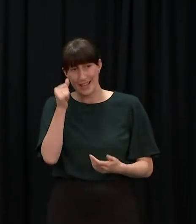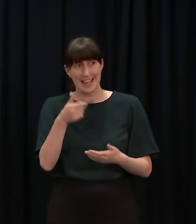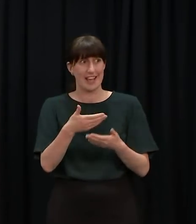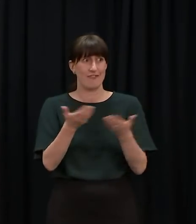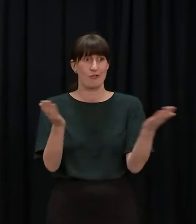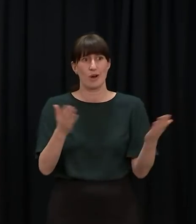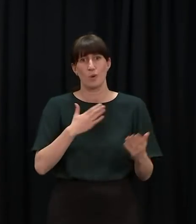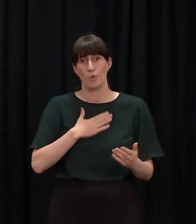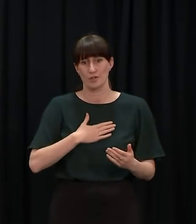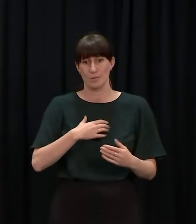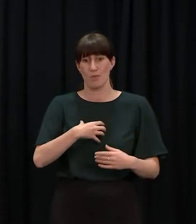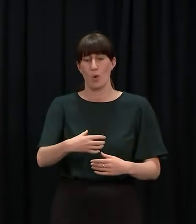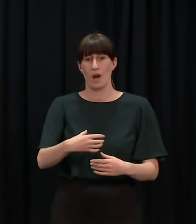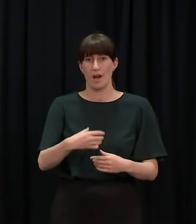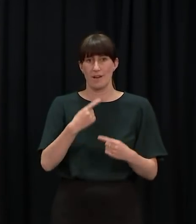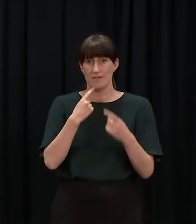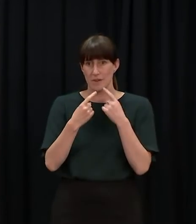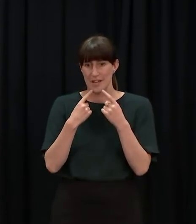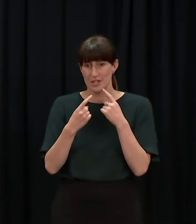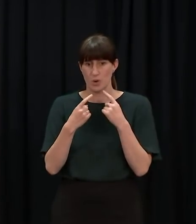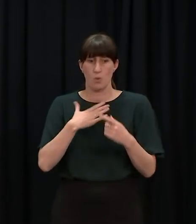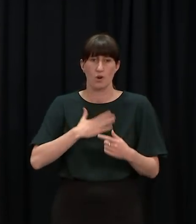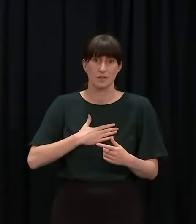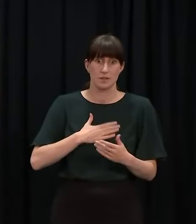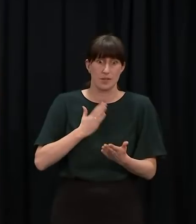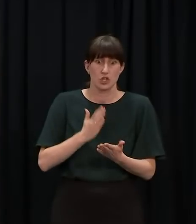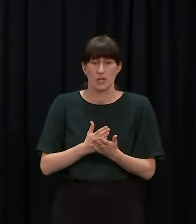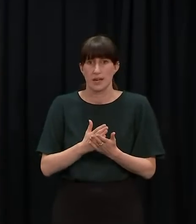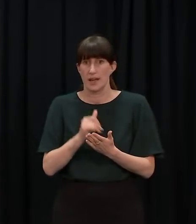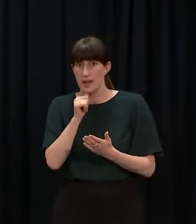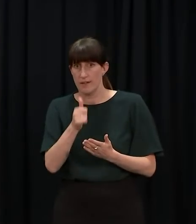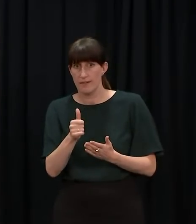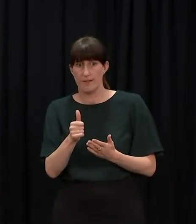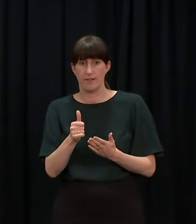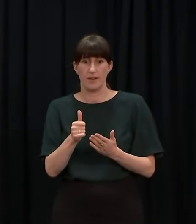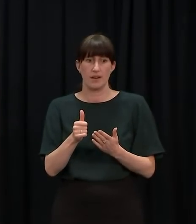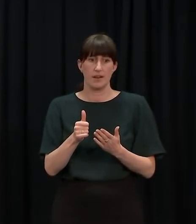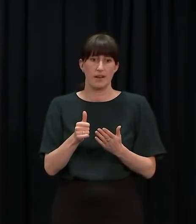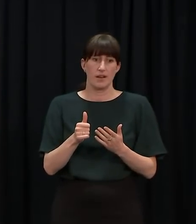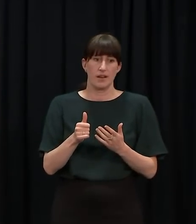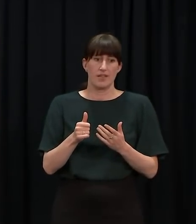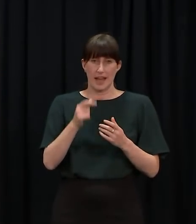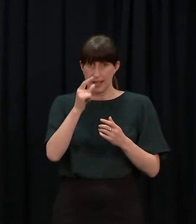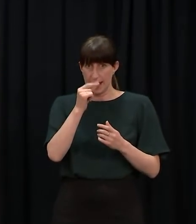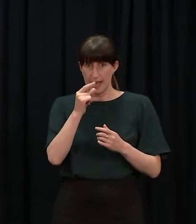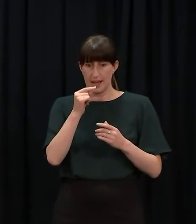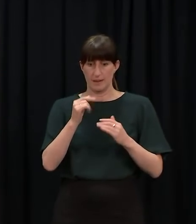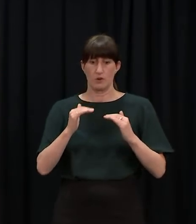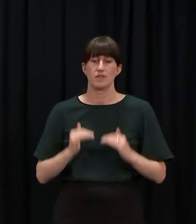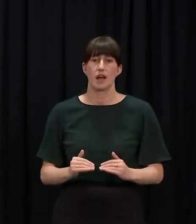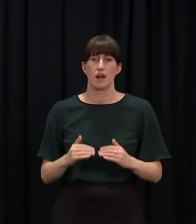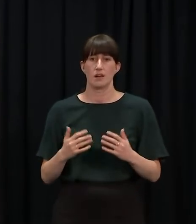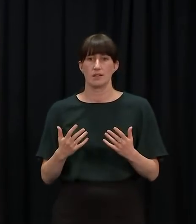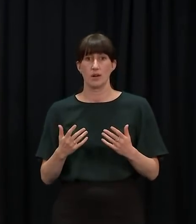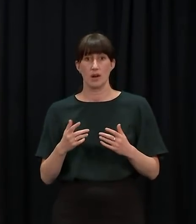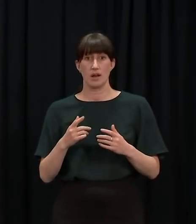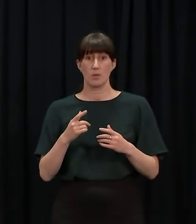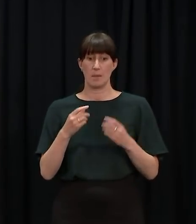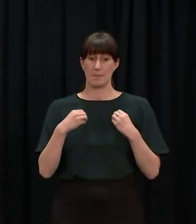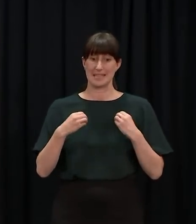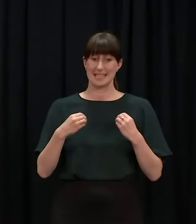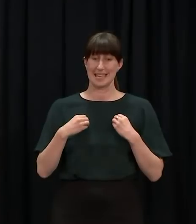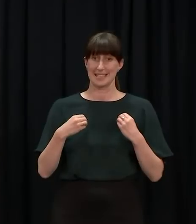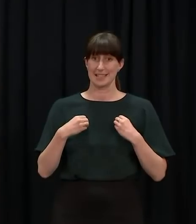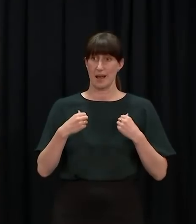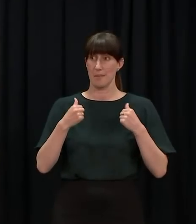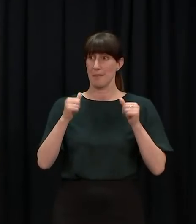we've been doing this for a year and a half. It's been tough. There's been constant disruption. Every time someone feels like they've got a footing and they've got their business back on track,